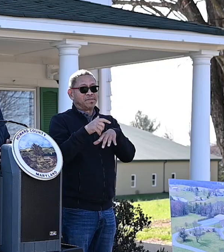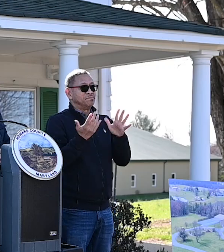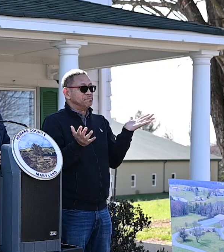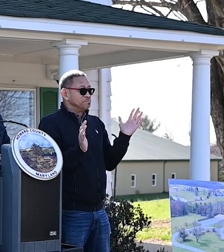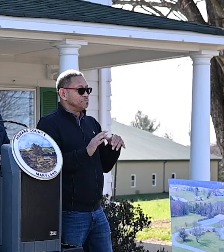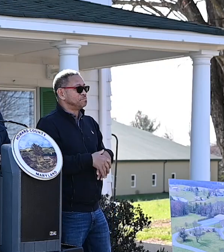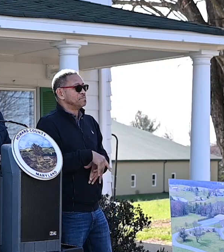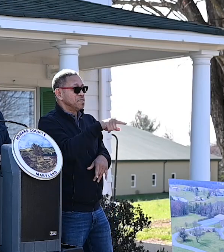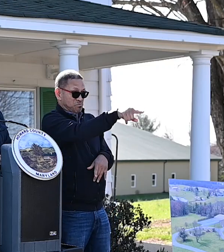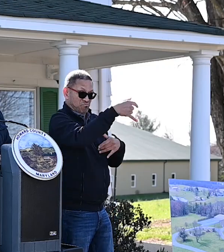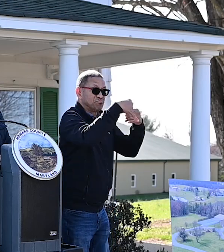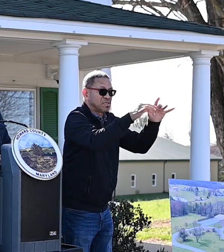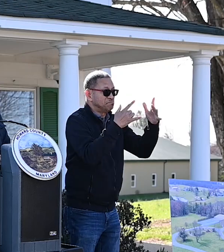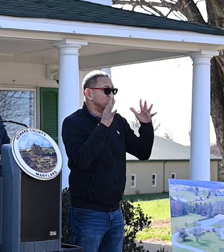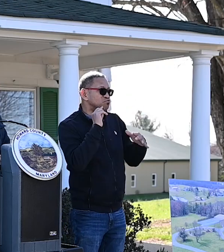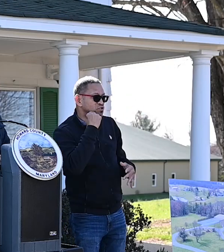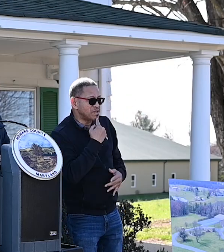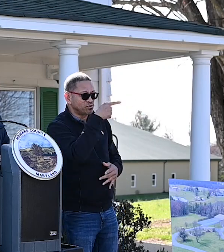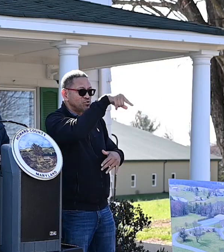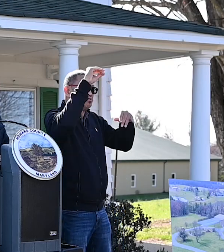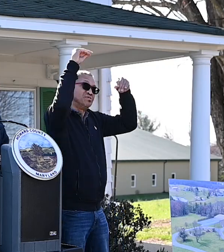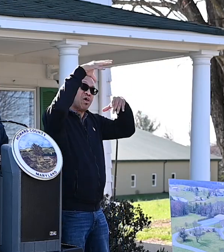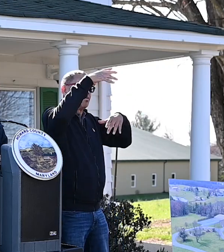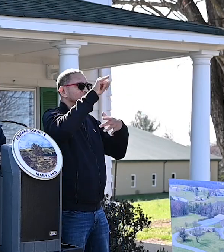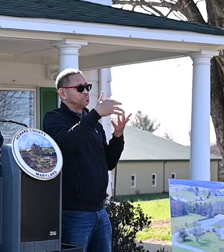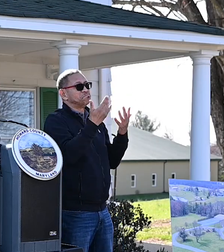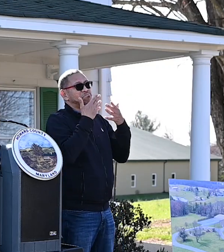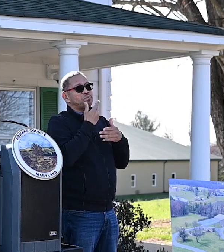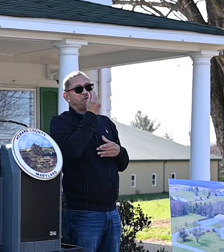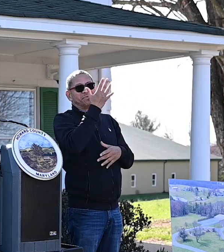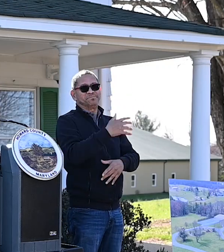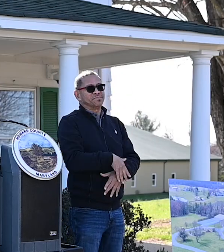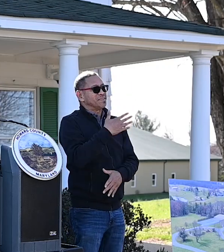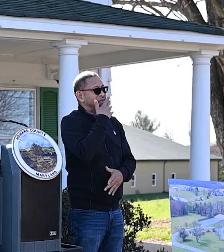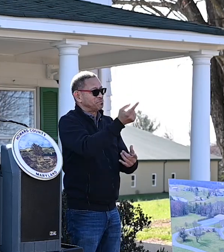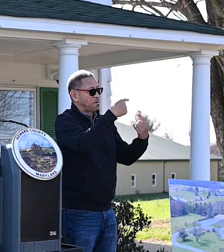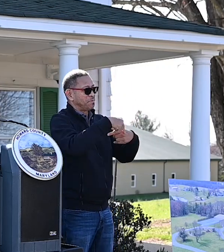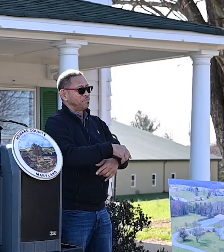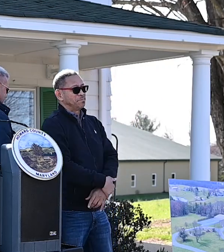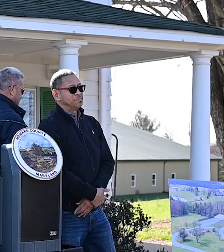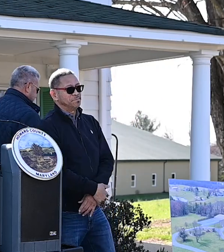you are still in the sun. And thanks for being here. Take care.